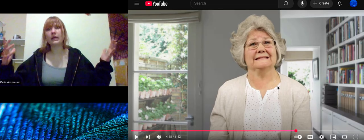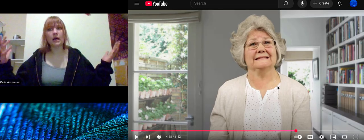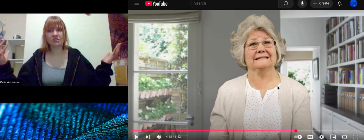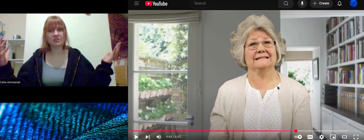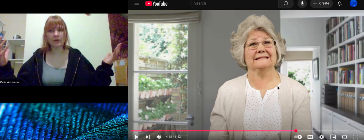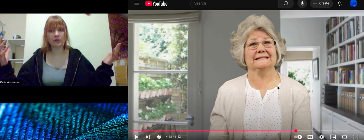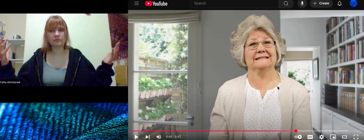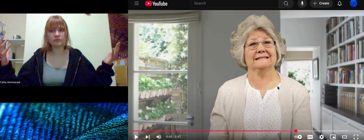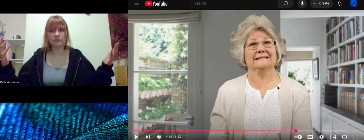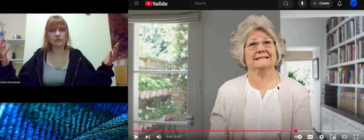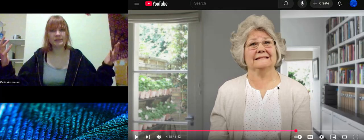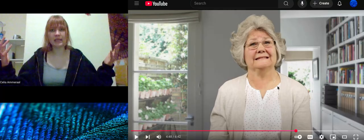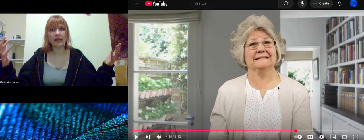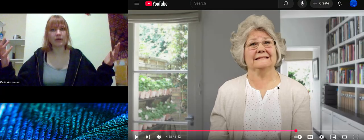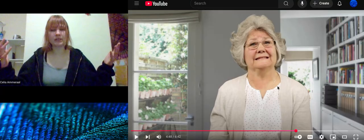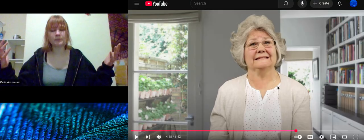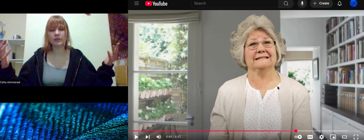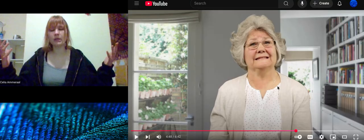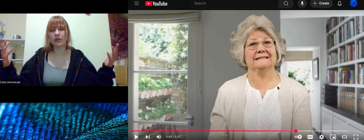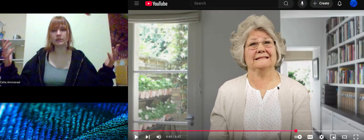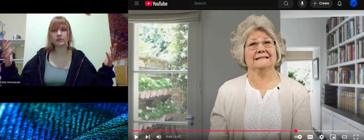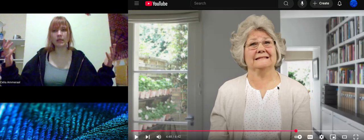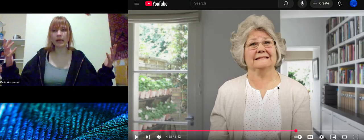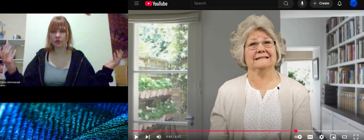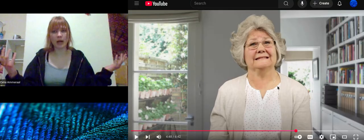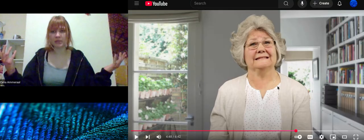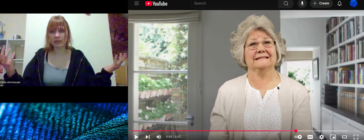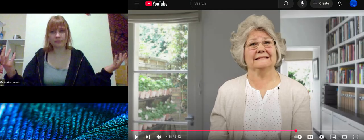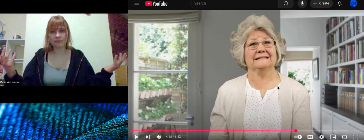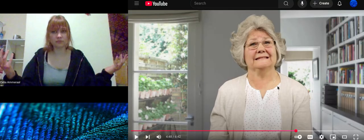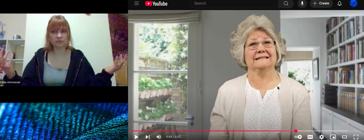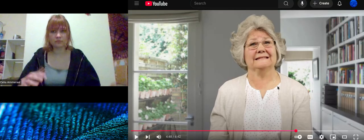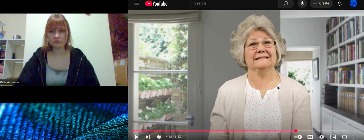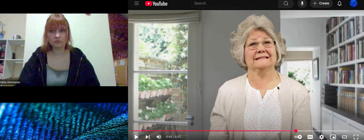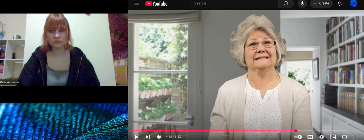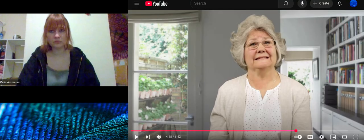Thank God she spelled side effects because I dropped it.